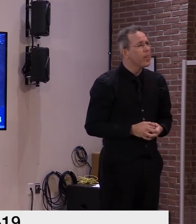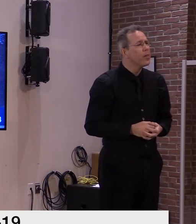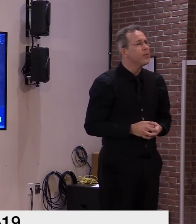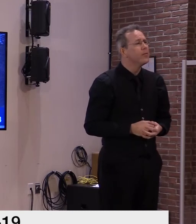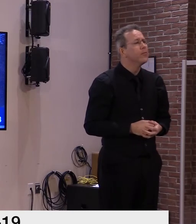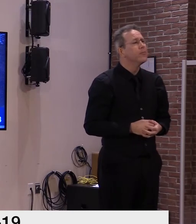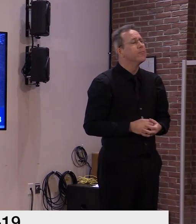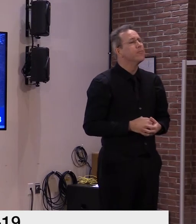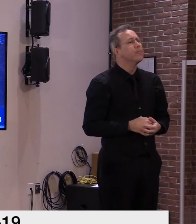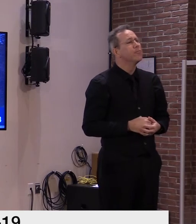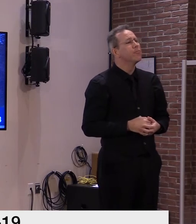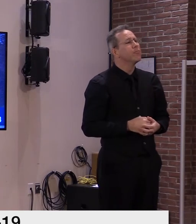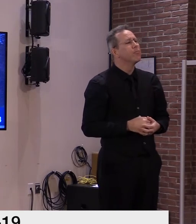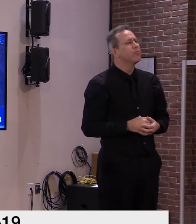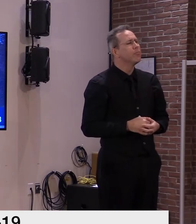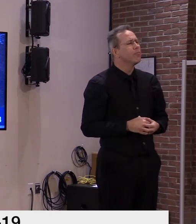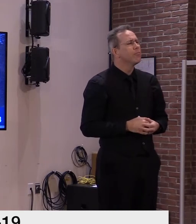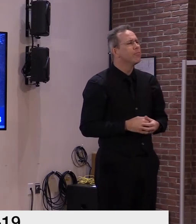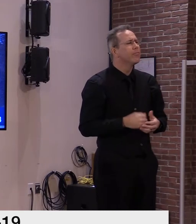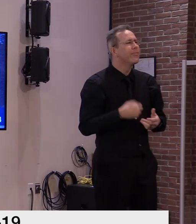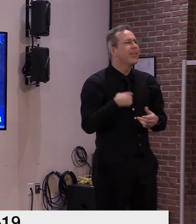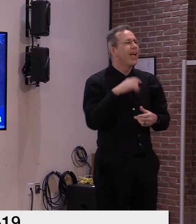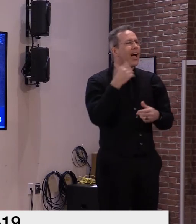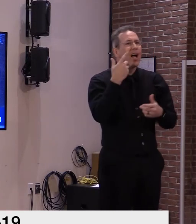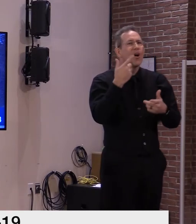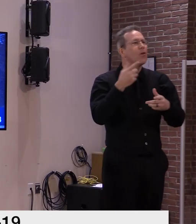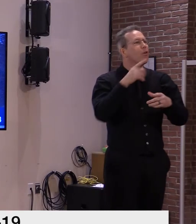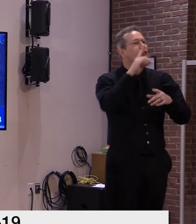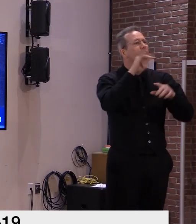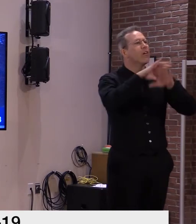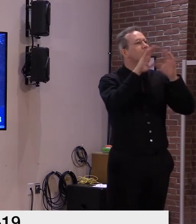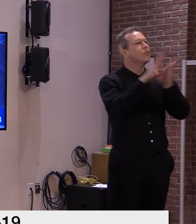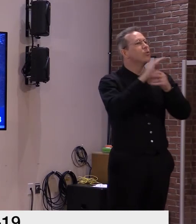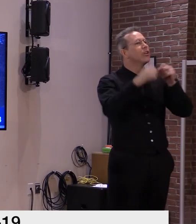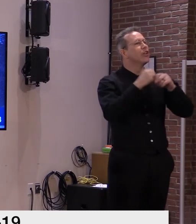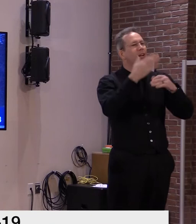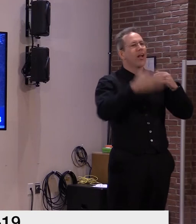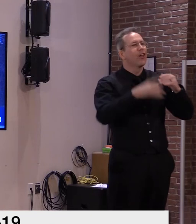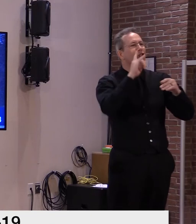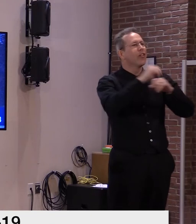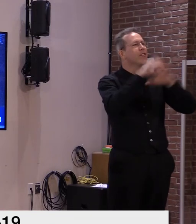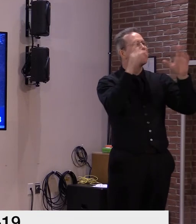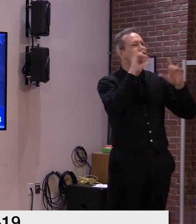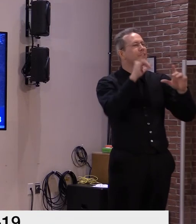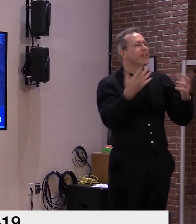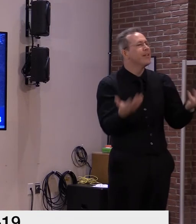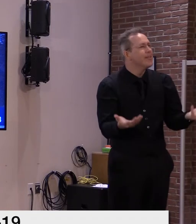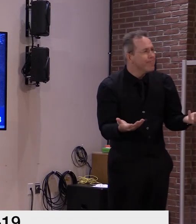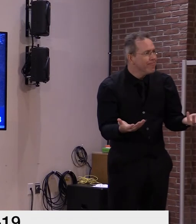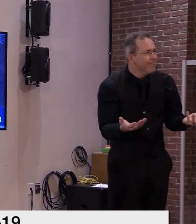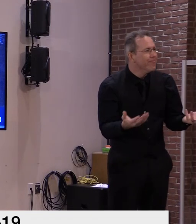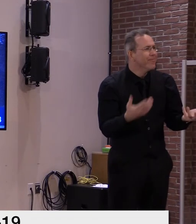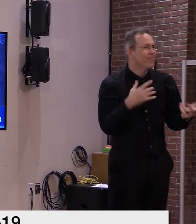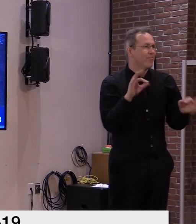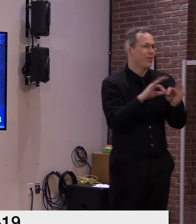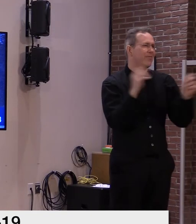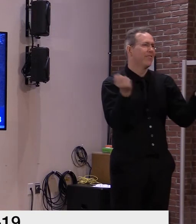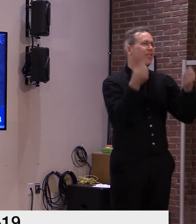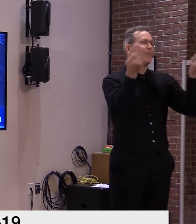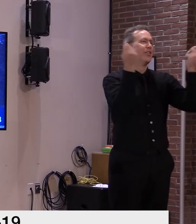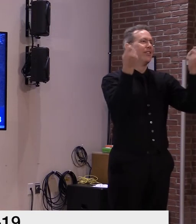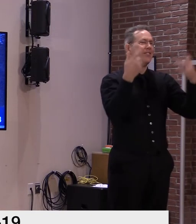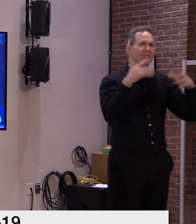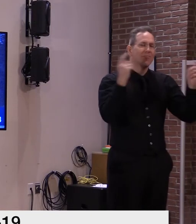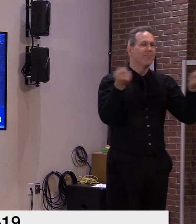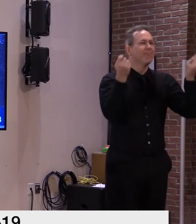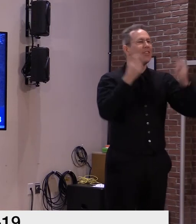year would end. And I think it is important that we acknowledge that the year should end on a celebratory note. And I think if we can get back to in